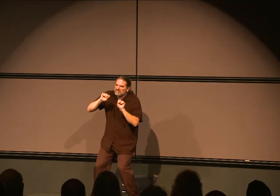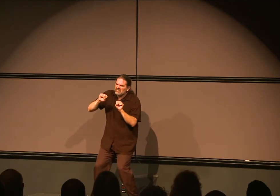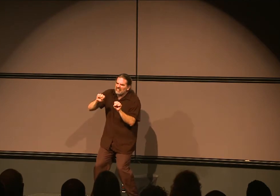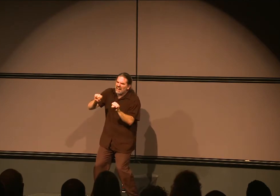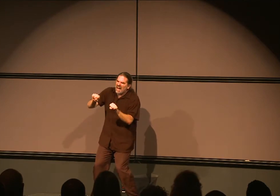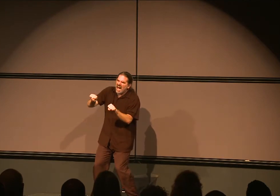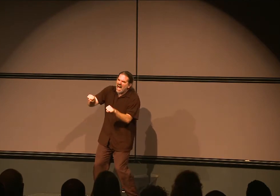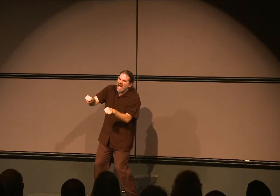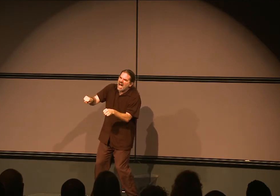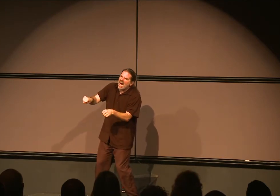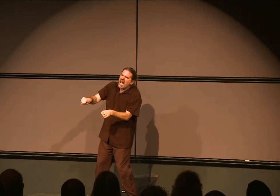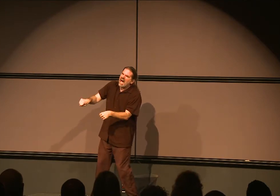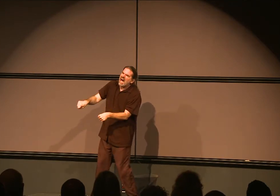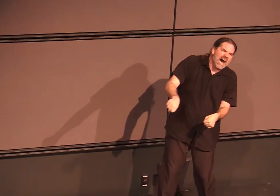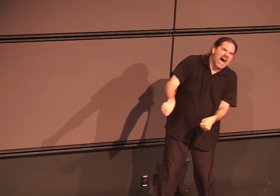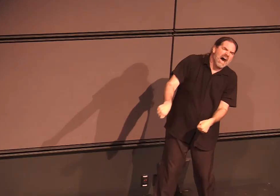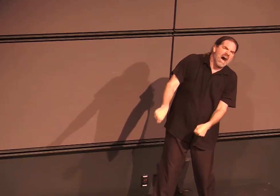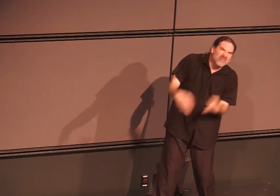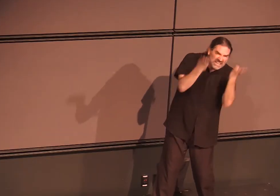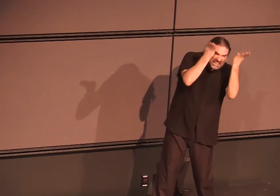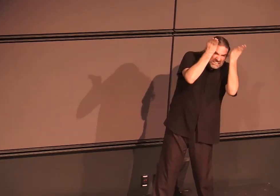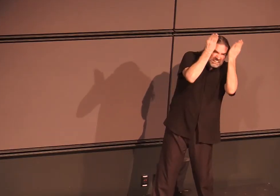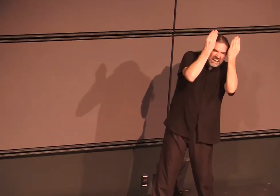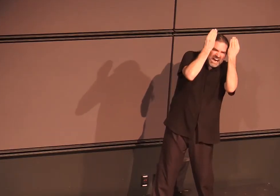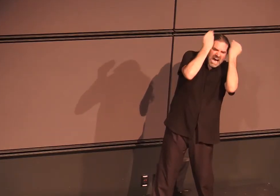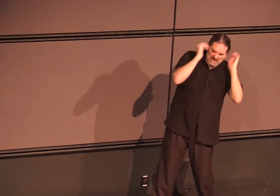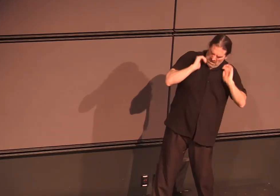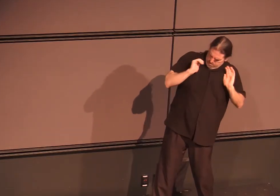Charlie leaping off grass.